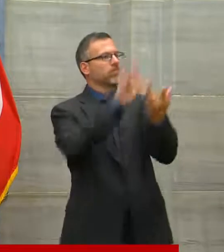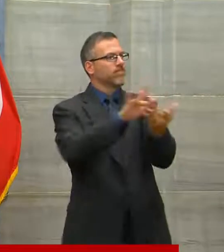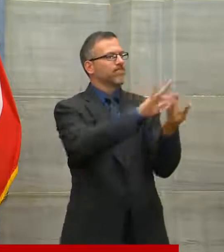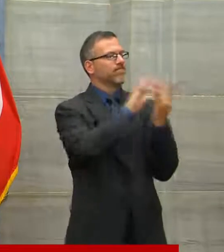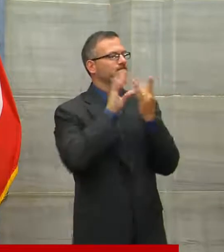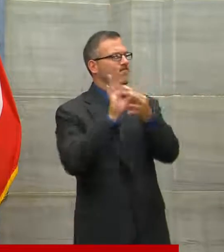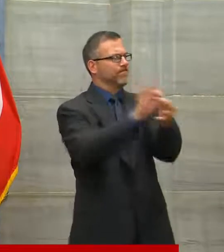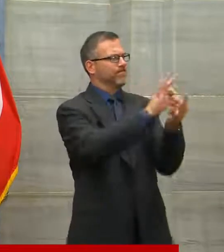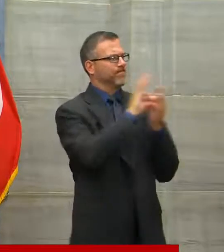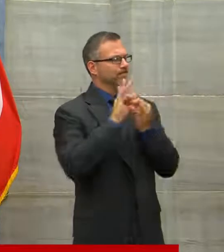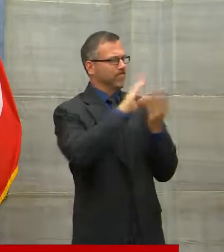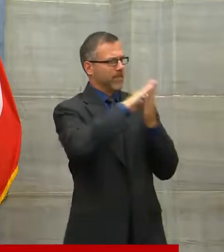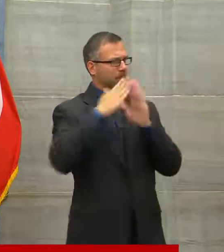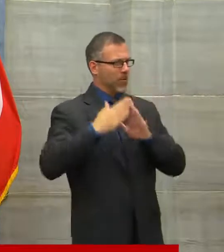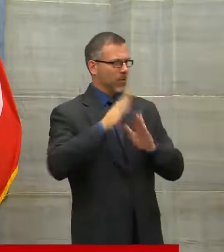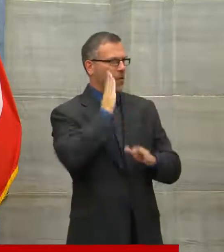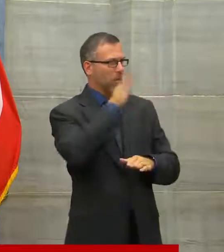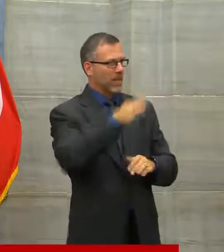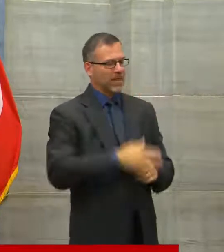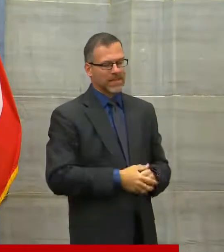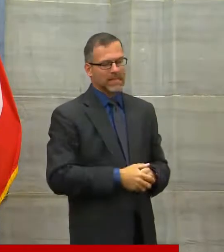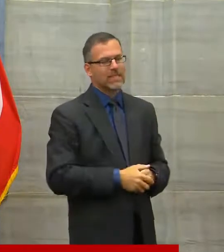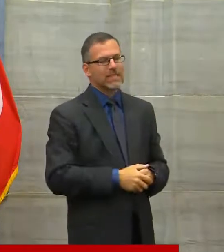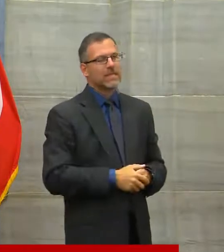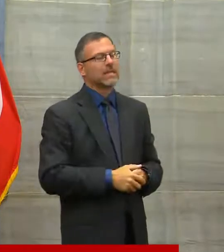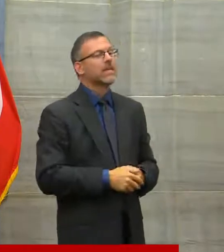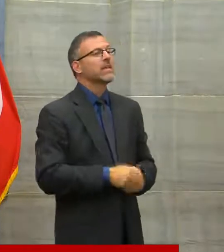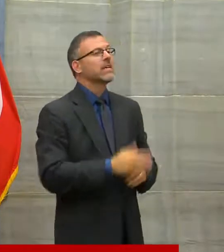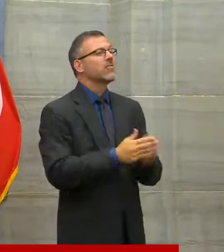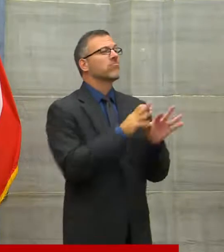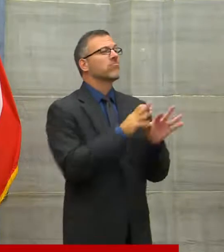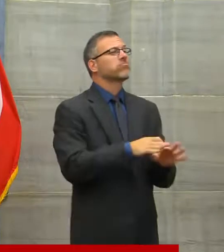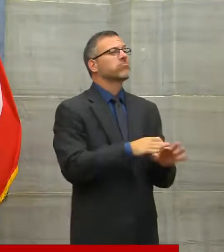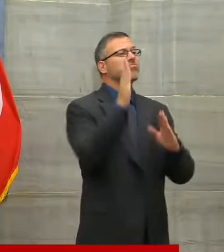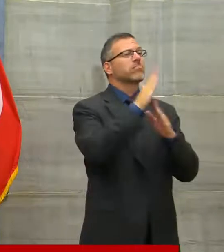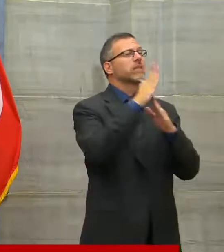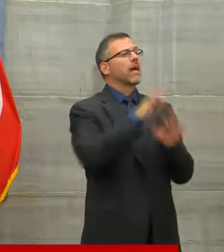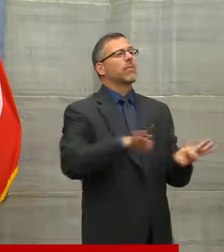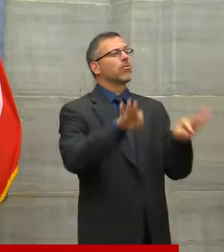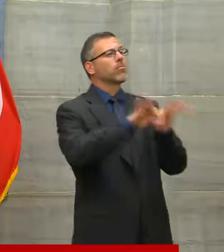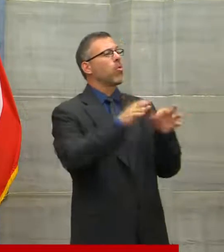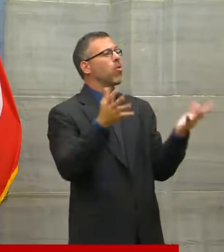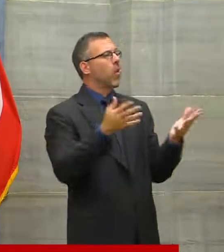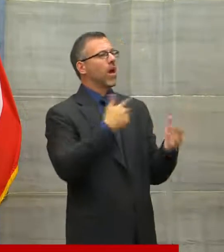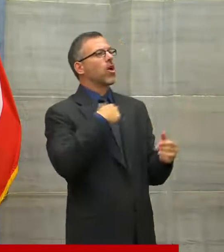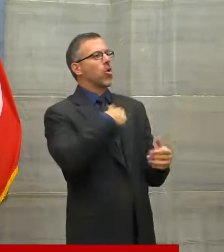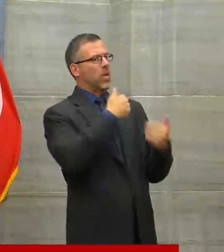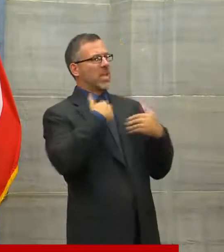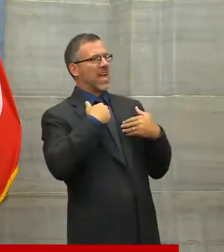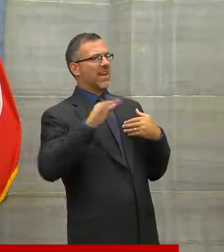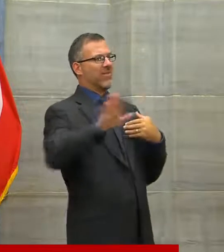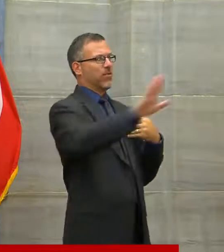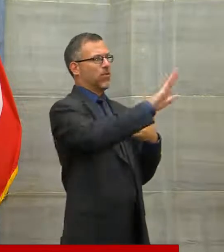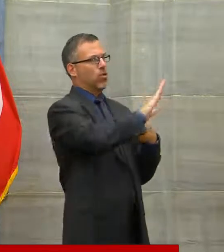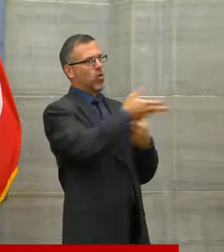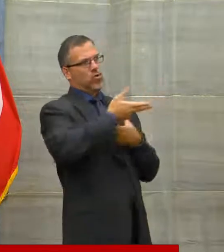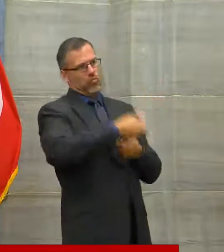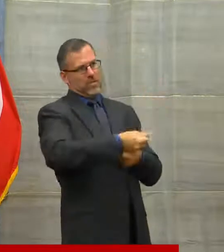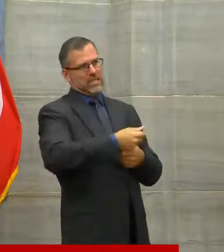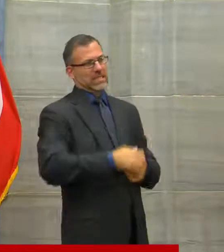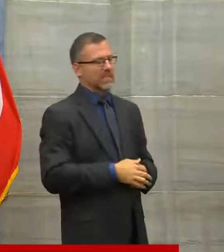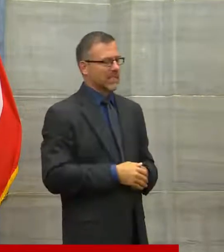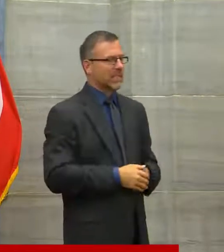There's nothing more important in law enforcement than integrity and trust. We value these